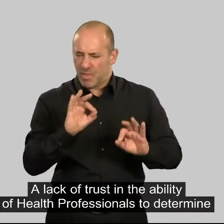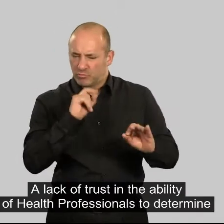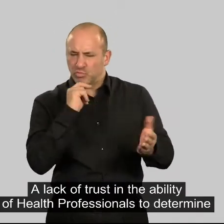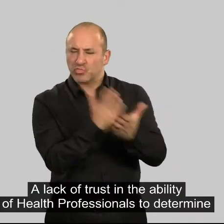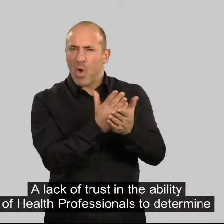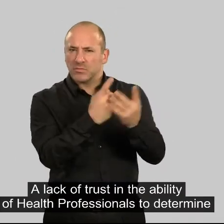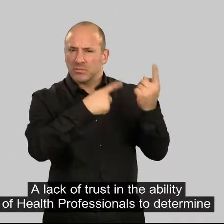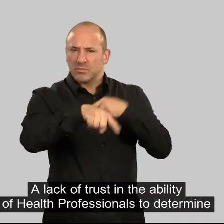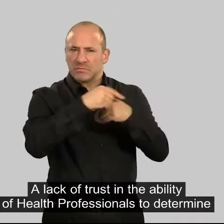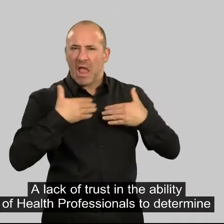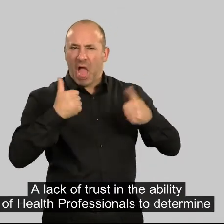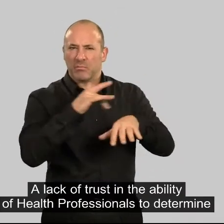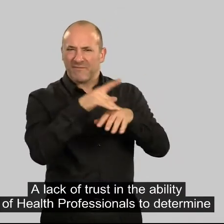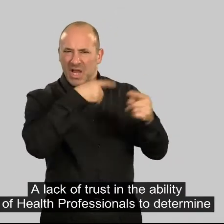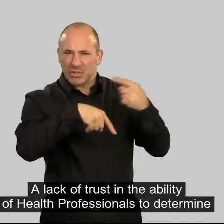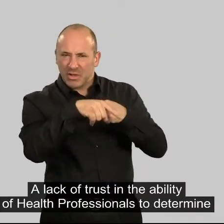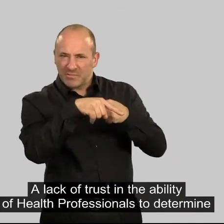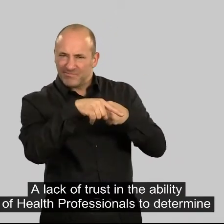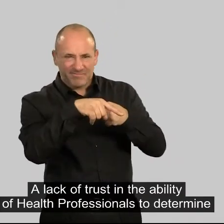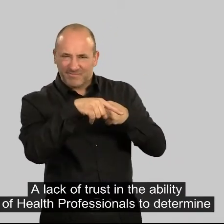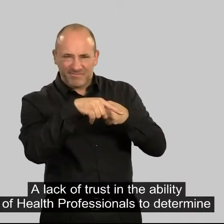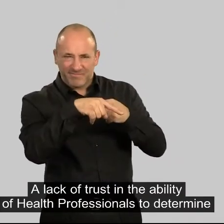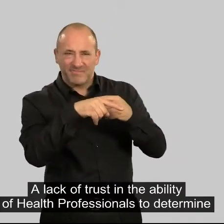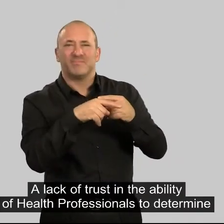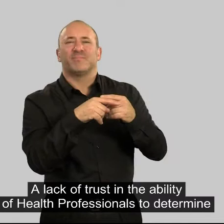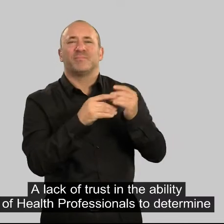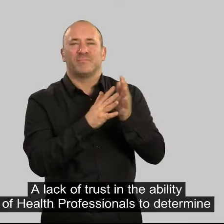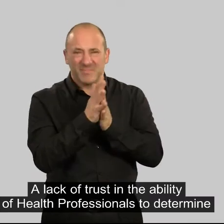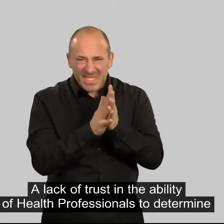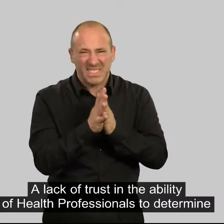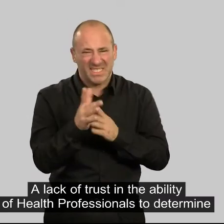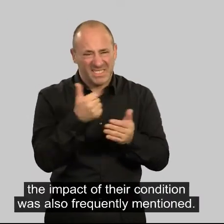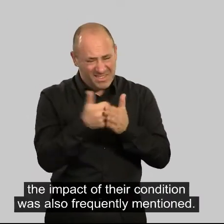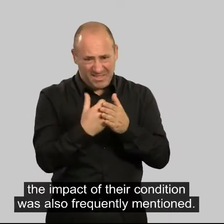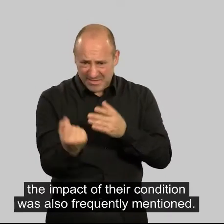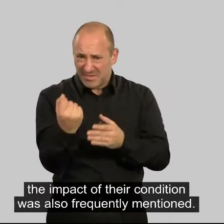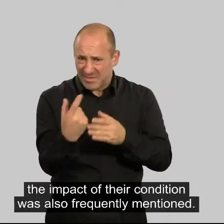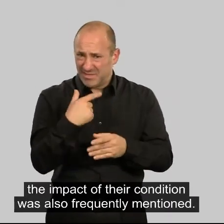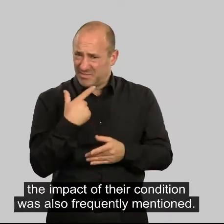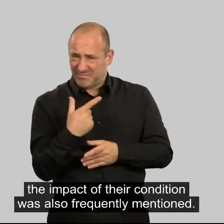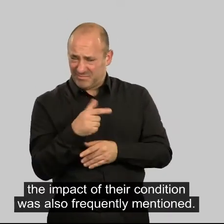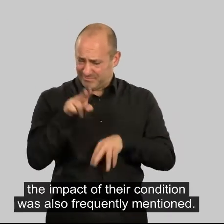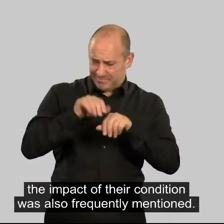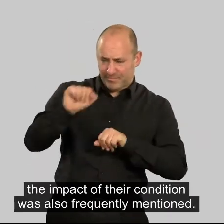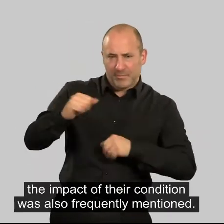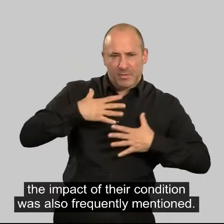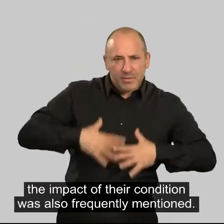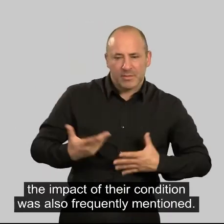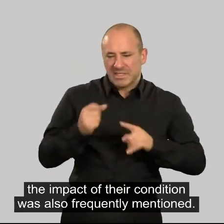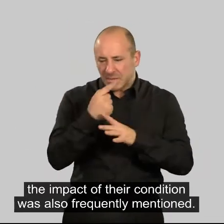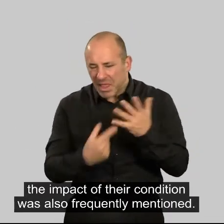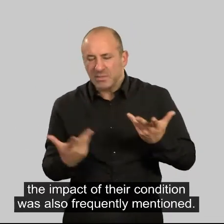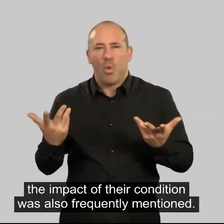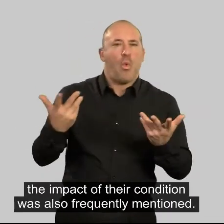A lack of trust in the ability of health professionals to determine the impact of their condition was also frequently